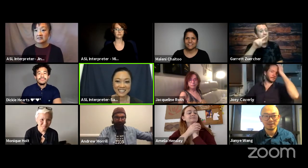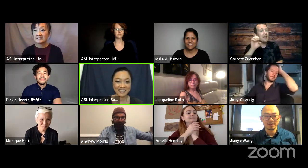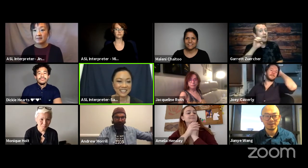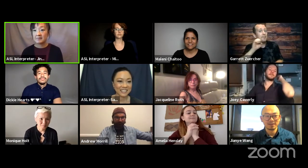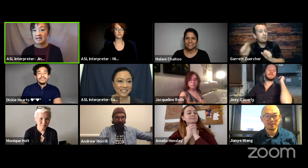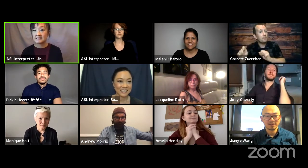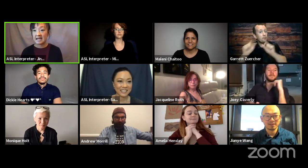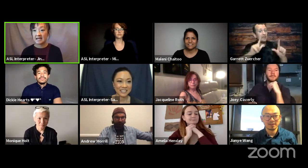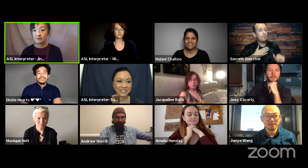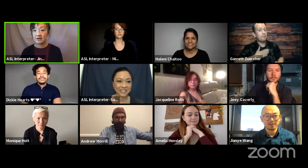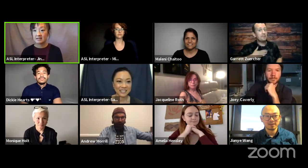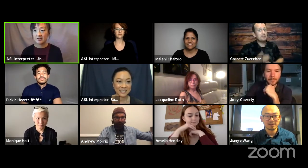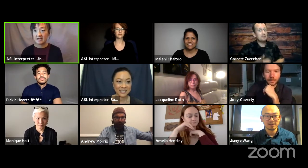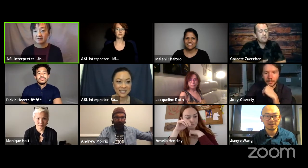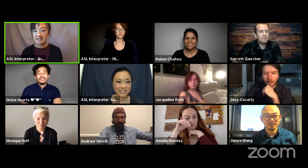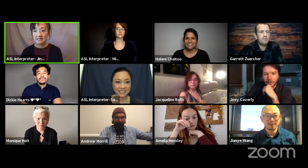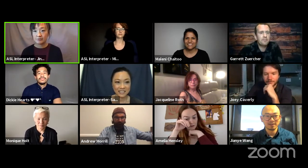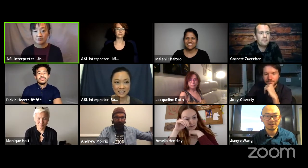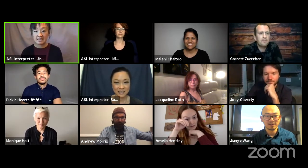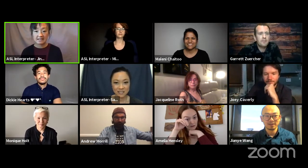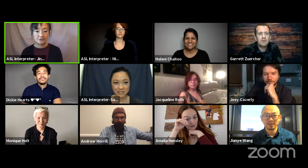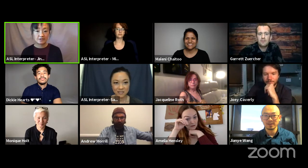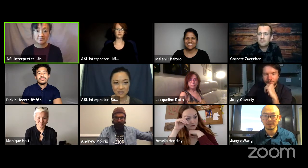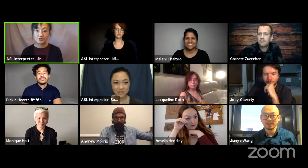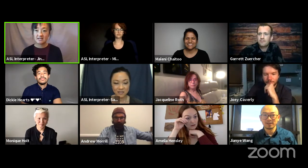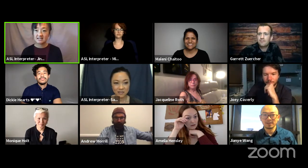Sam has their hand raised. Would you like to come and join us?